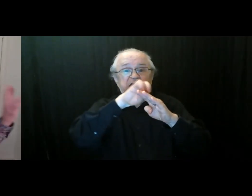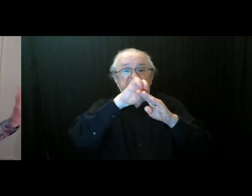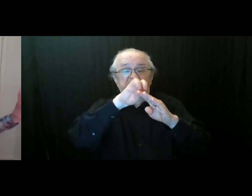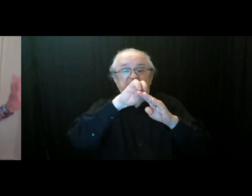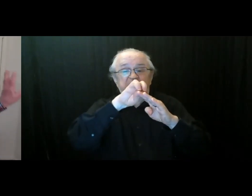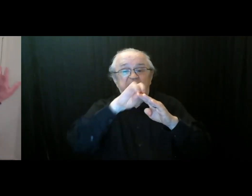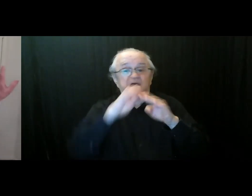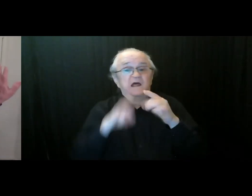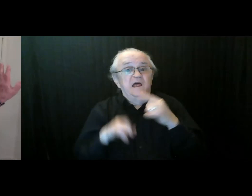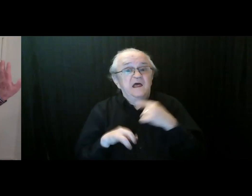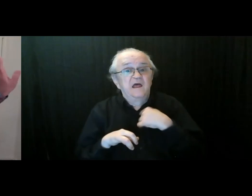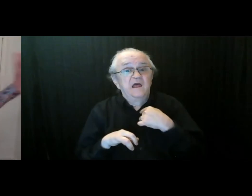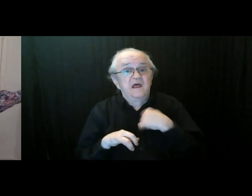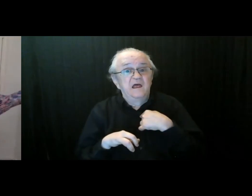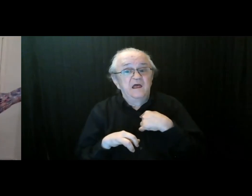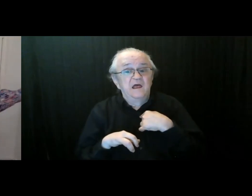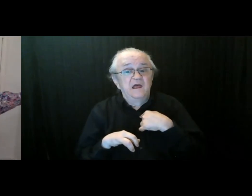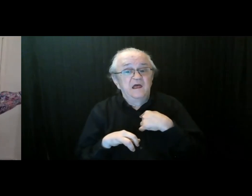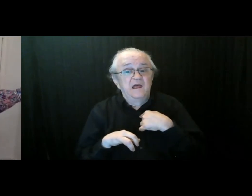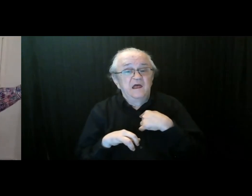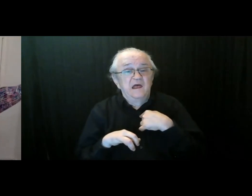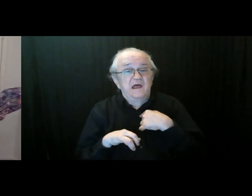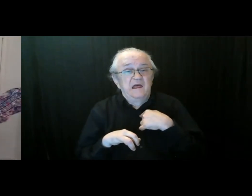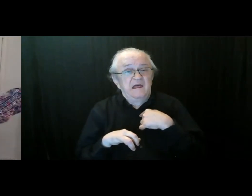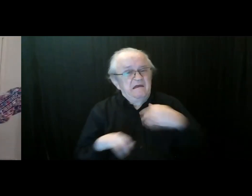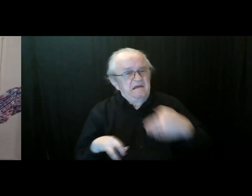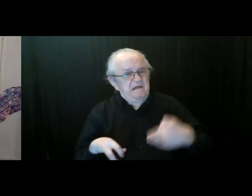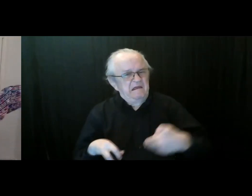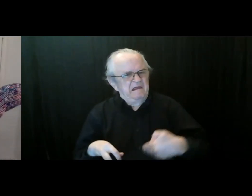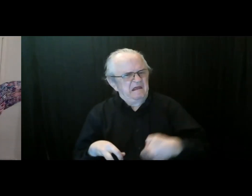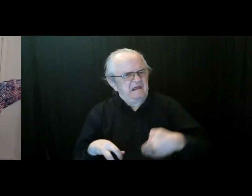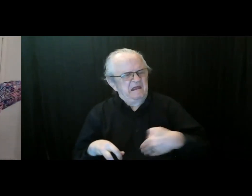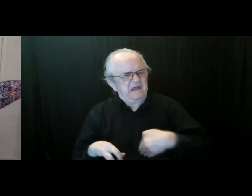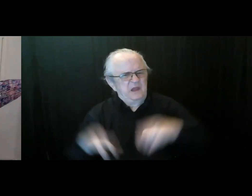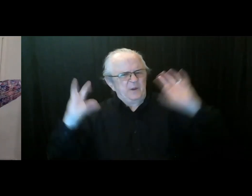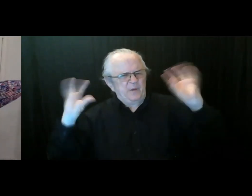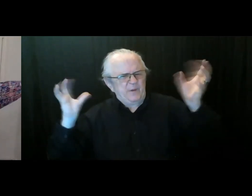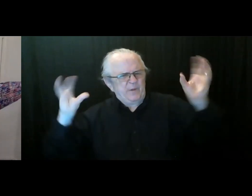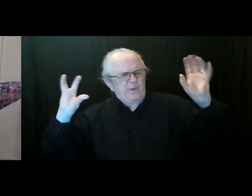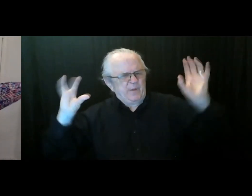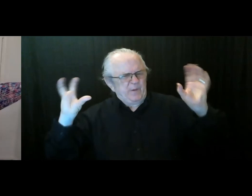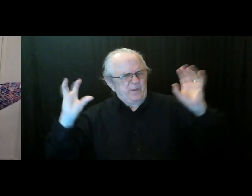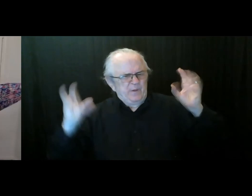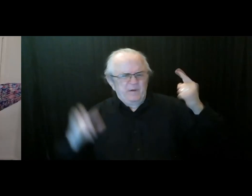Now, I had been vaguely aware that there were sirens in the distance